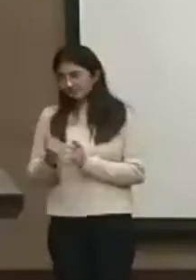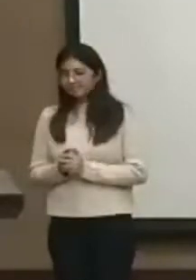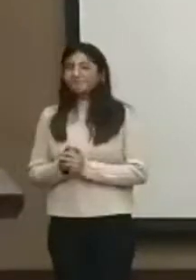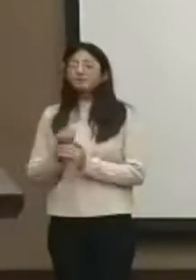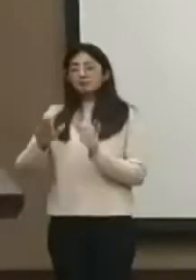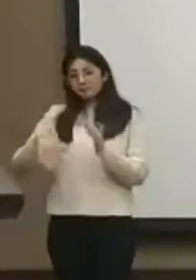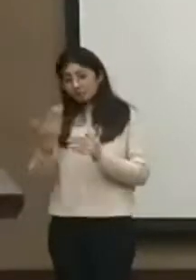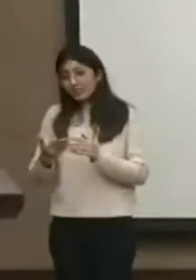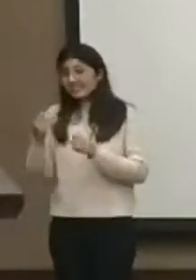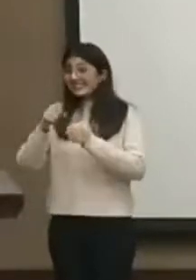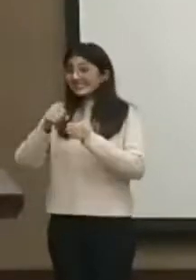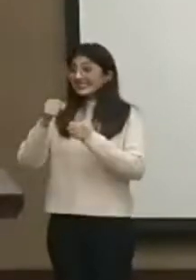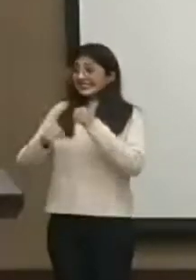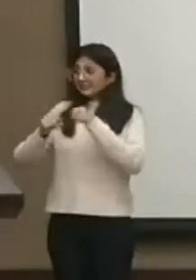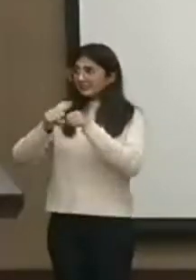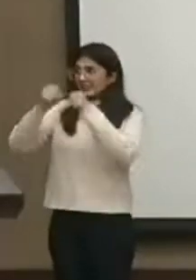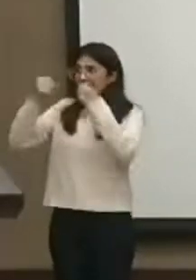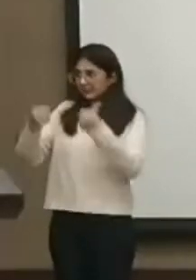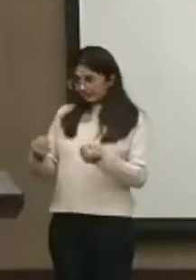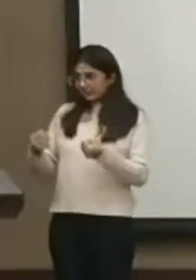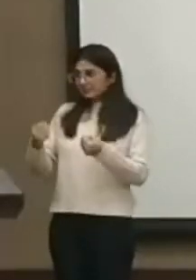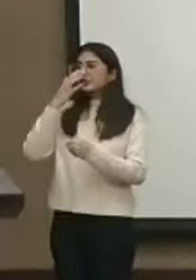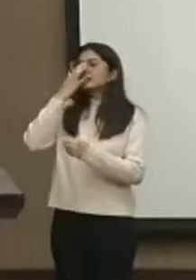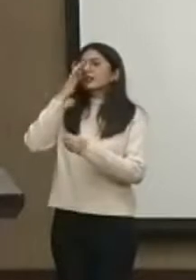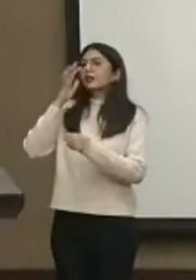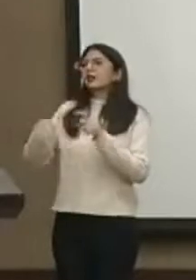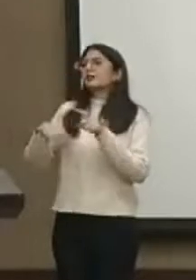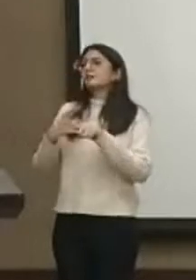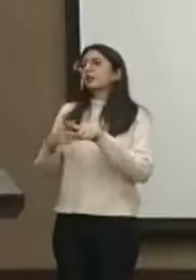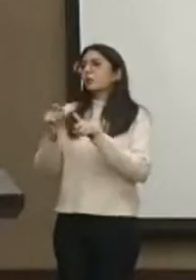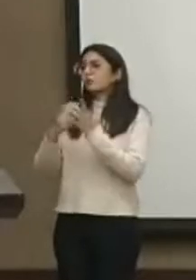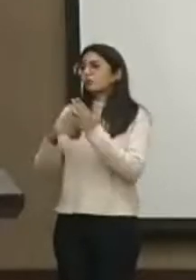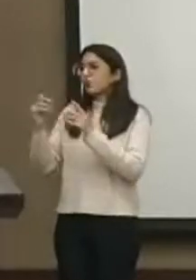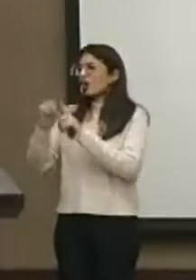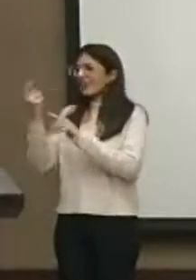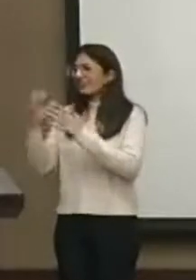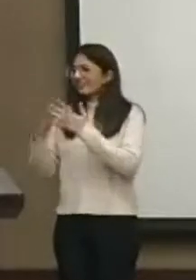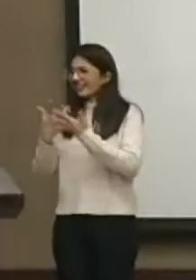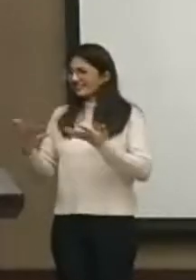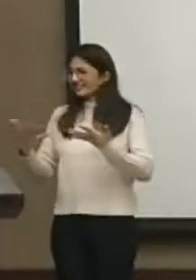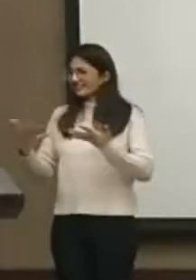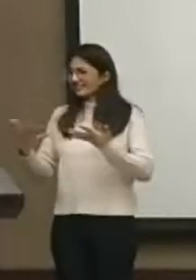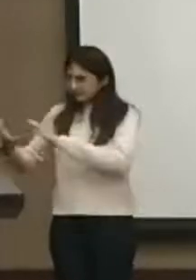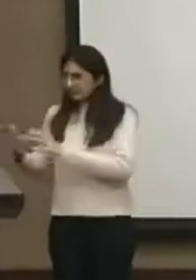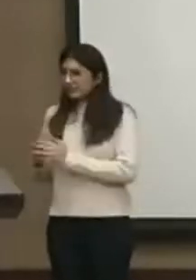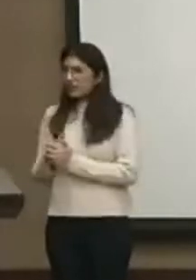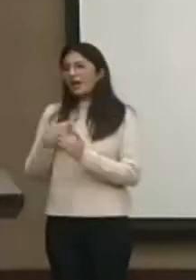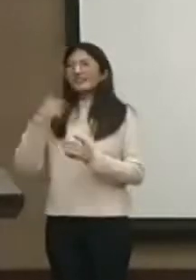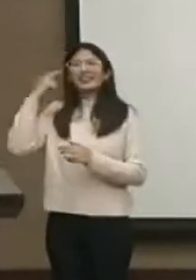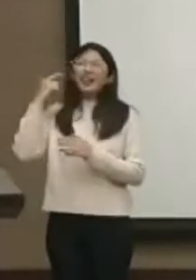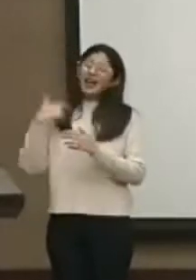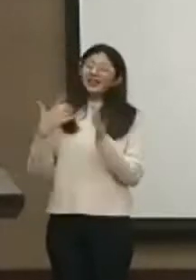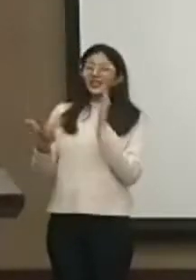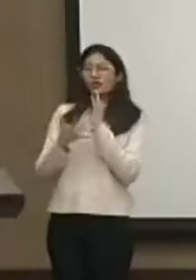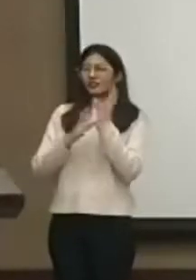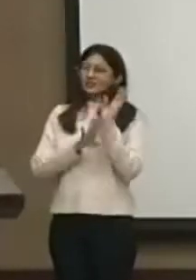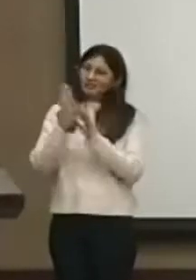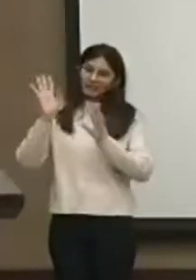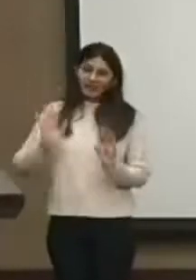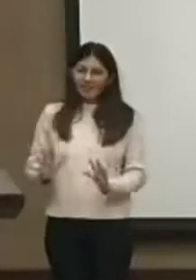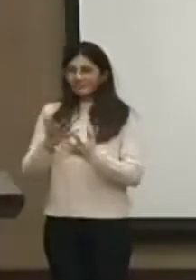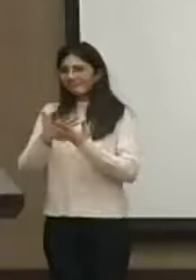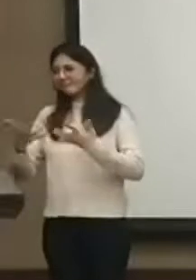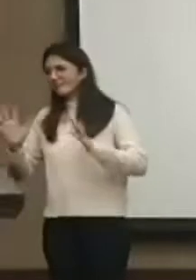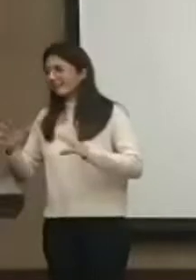systems and products, it's not just about, okay, we are building a technology and we have a product or a platform and we ship it out for